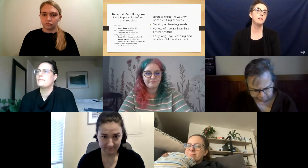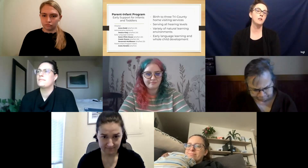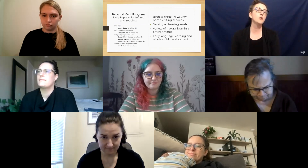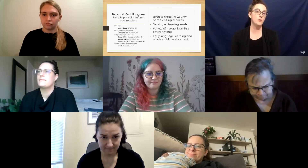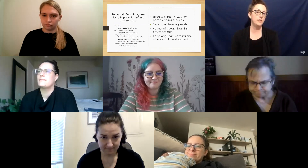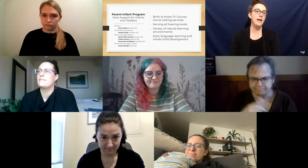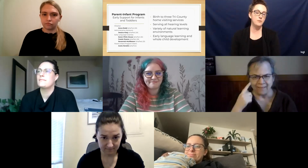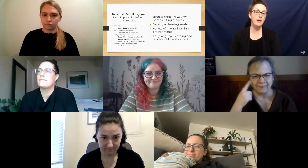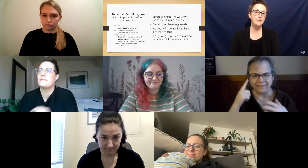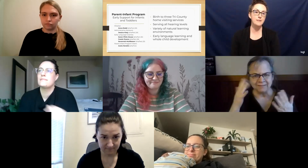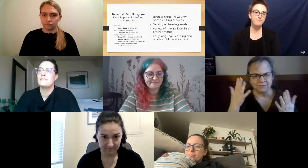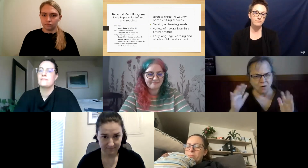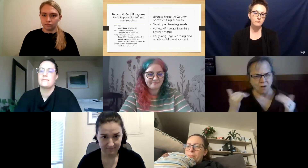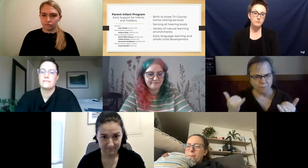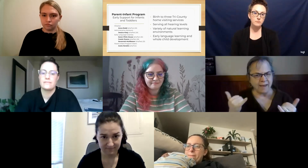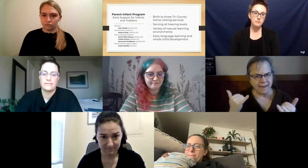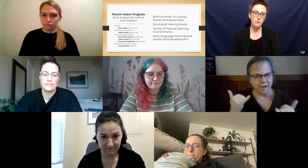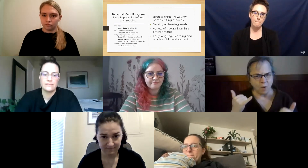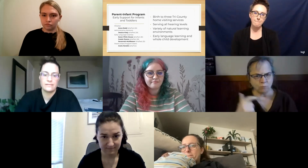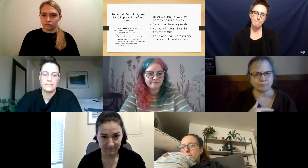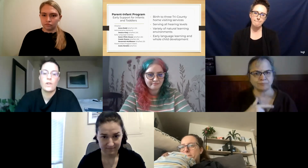an included aspect.